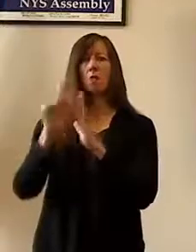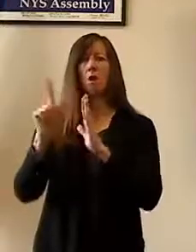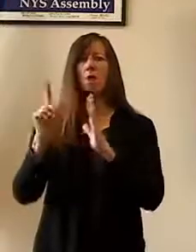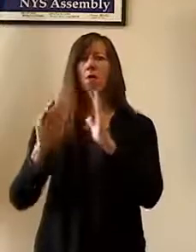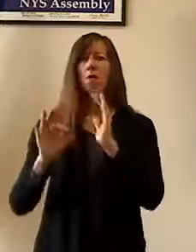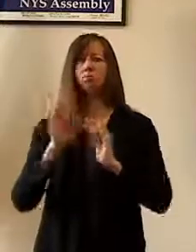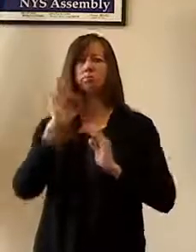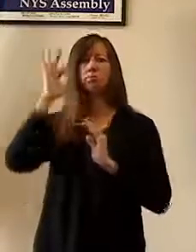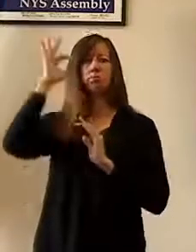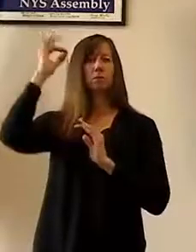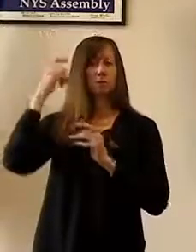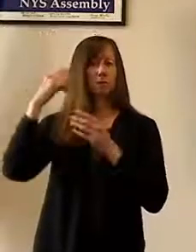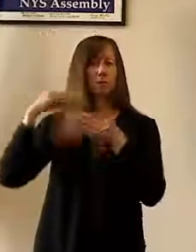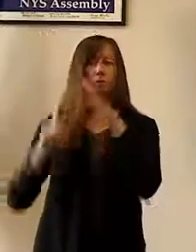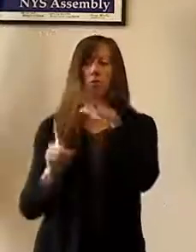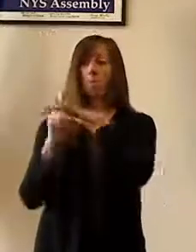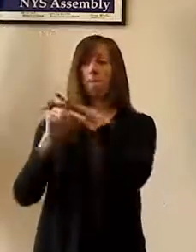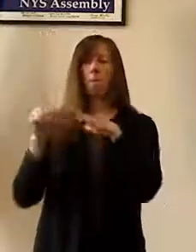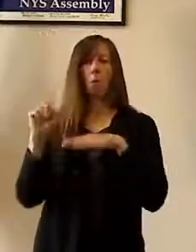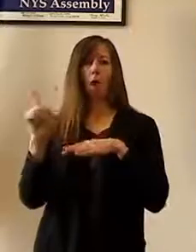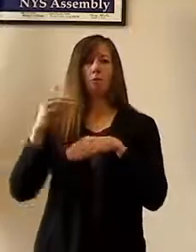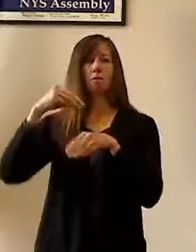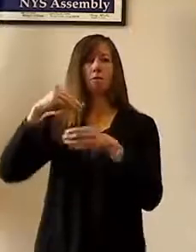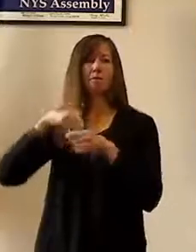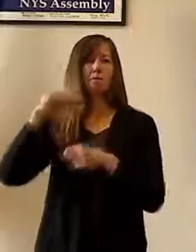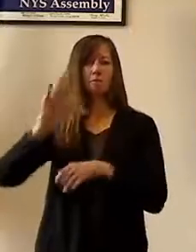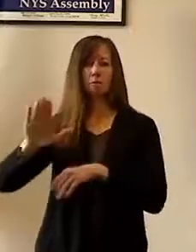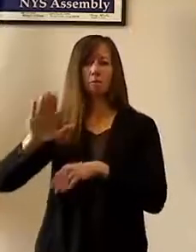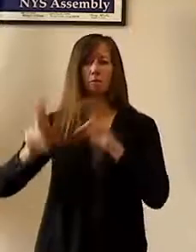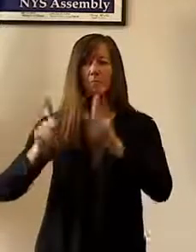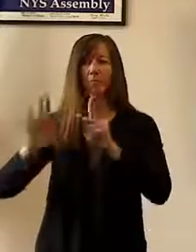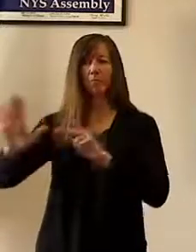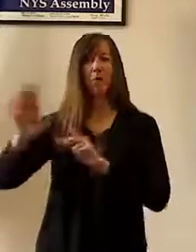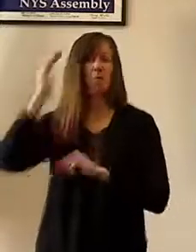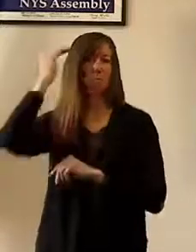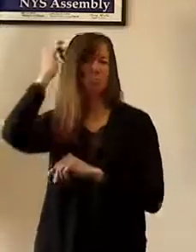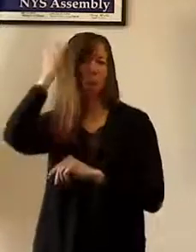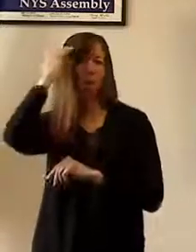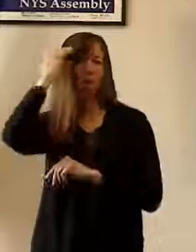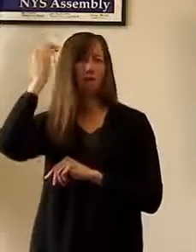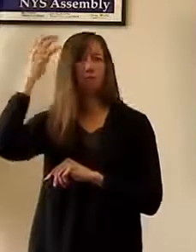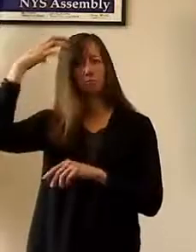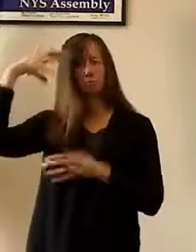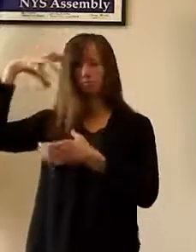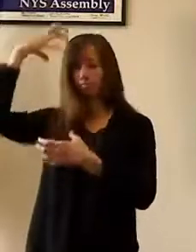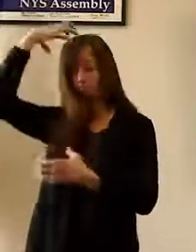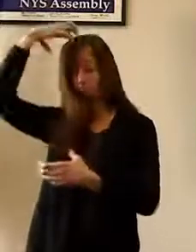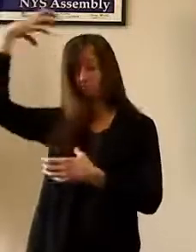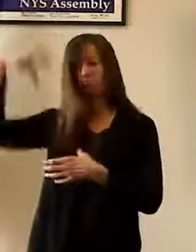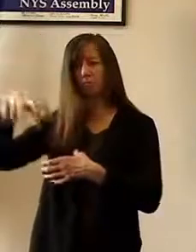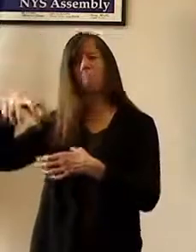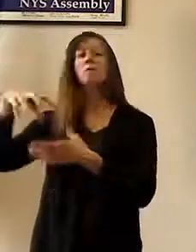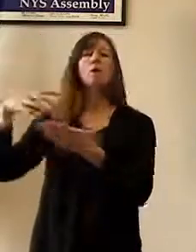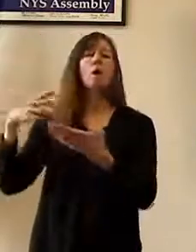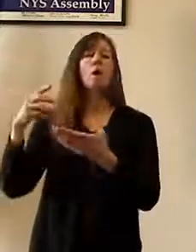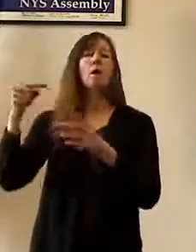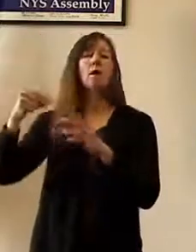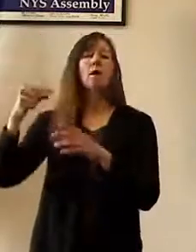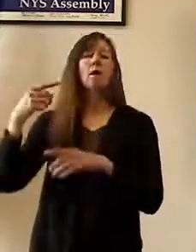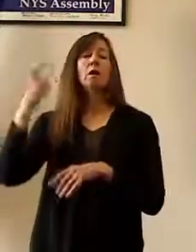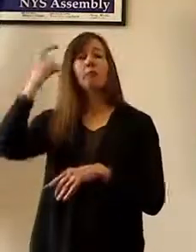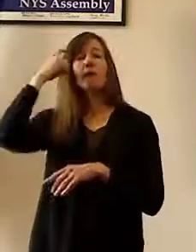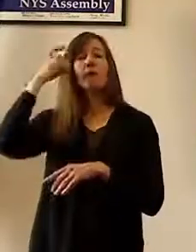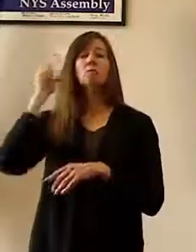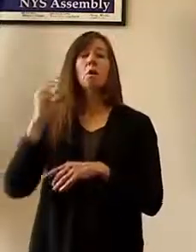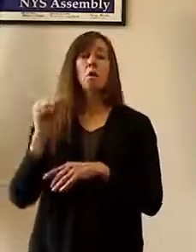the Johnson & Johnson or the Janssen vaccine, it's what's called an Adenovector vaccine,